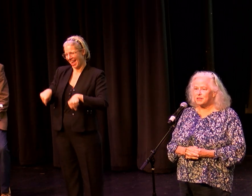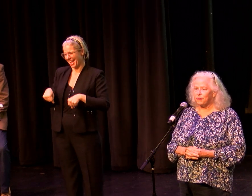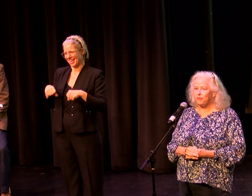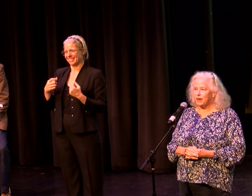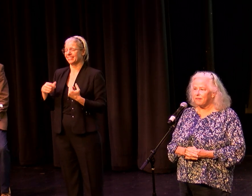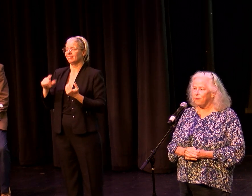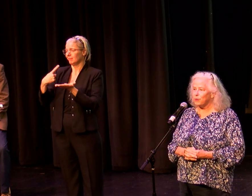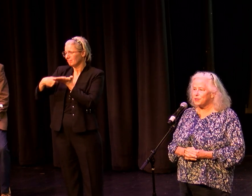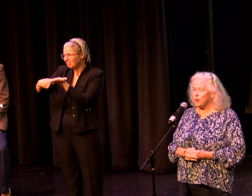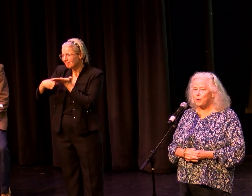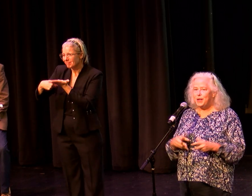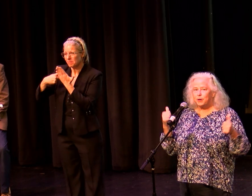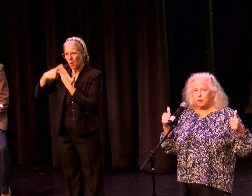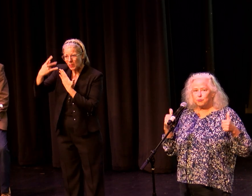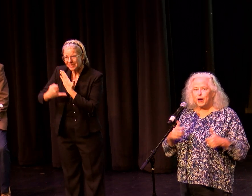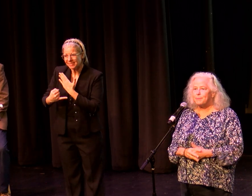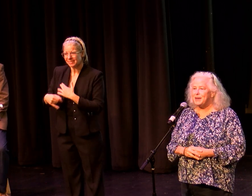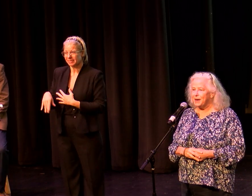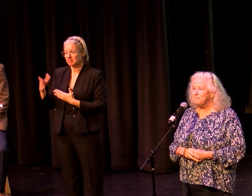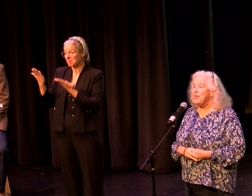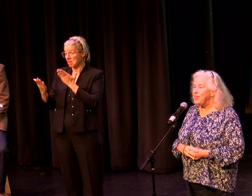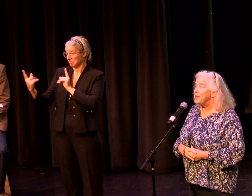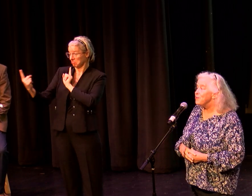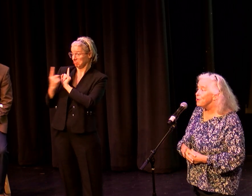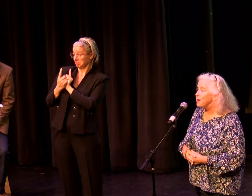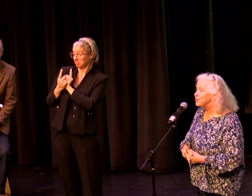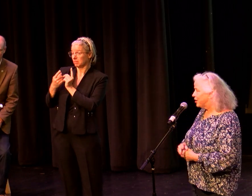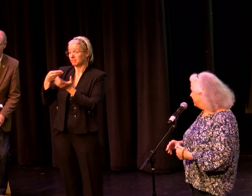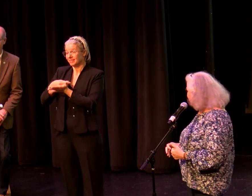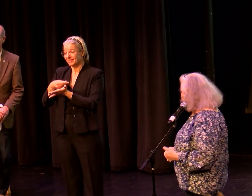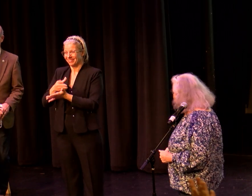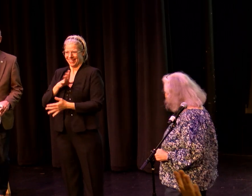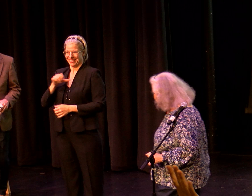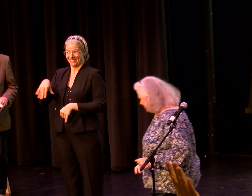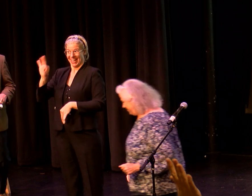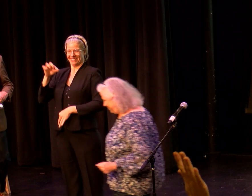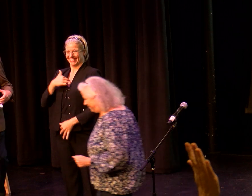come to us for funding for. So track me down. Thank you so much.